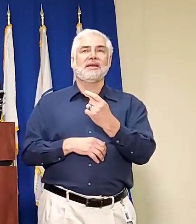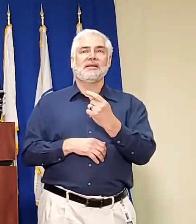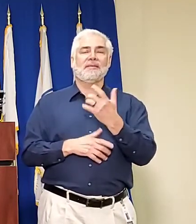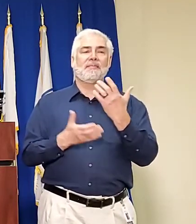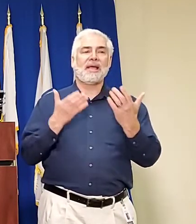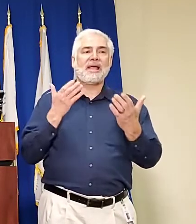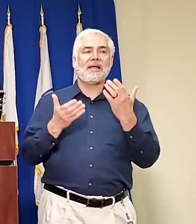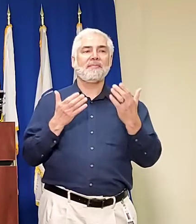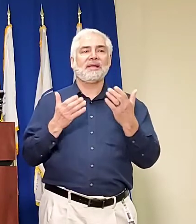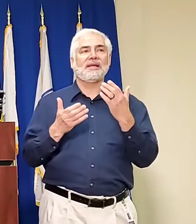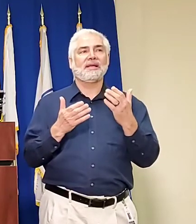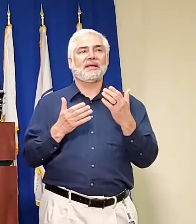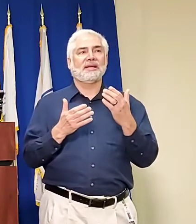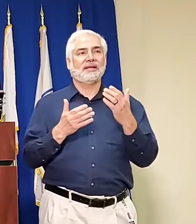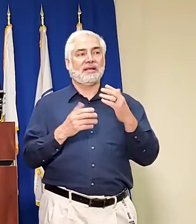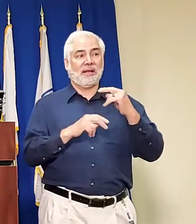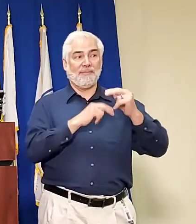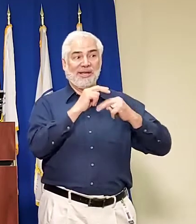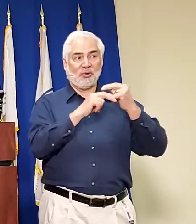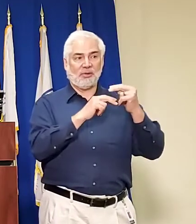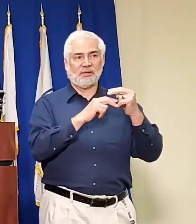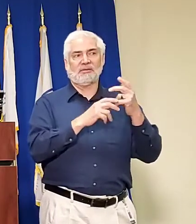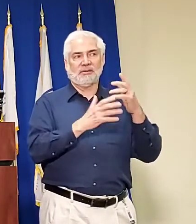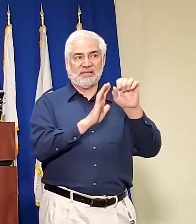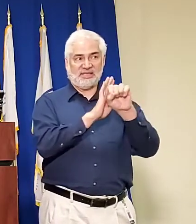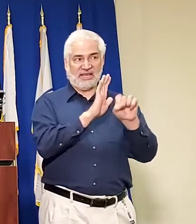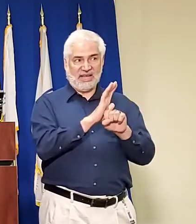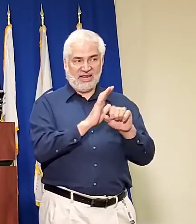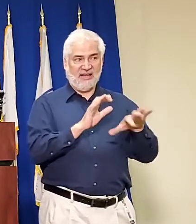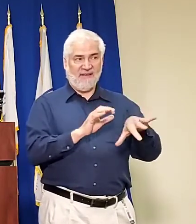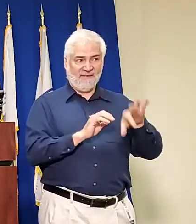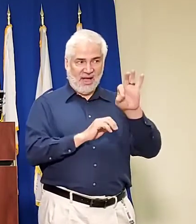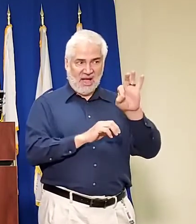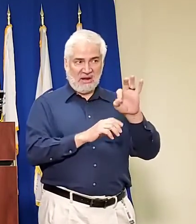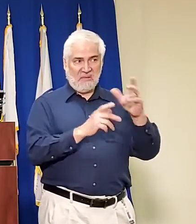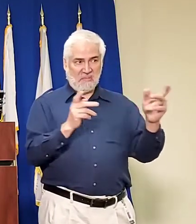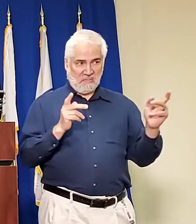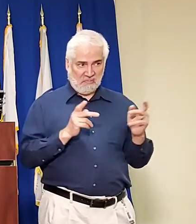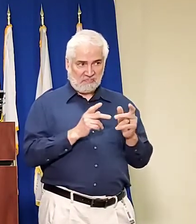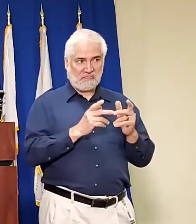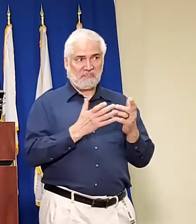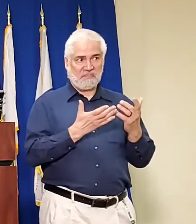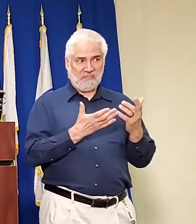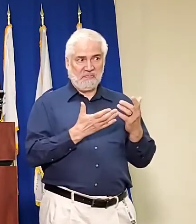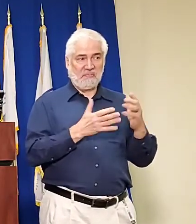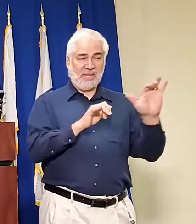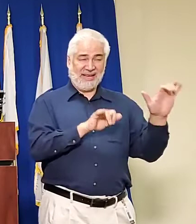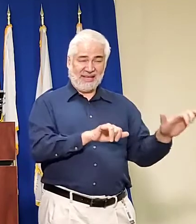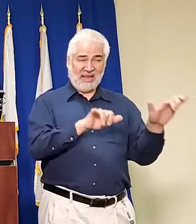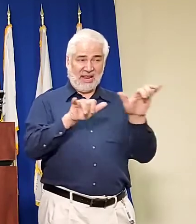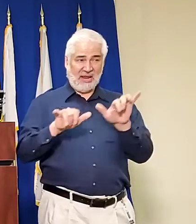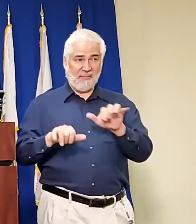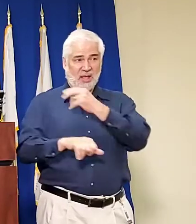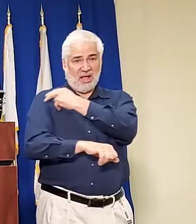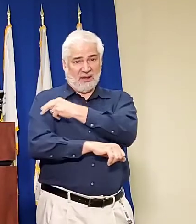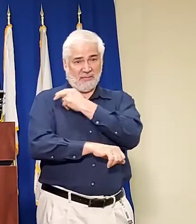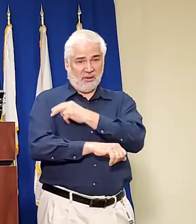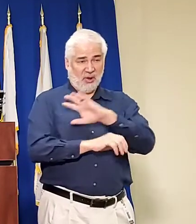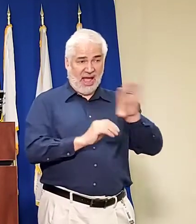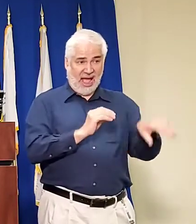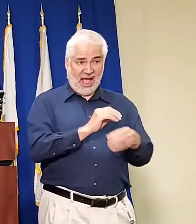at a facility. You guys are working with the state to find a facility that would act as a hospital Yes. to have extra